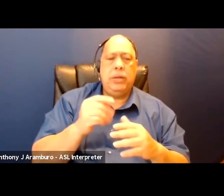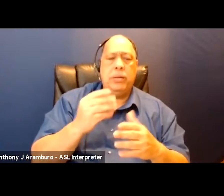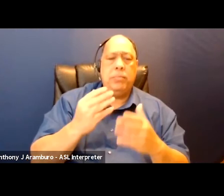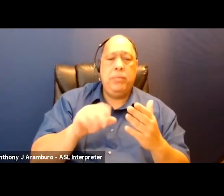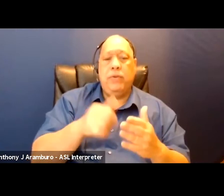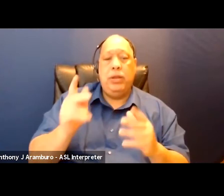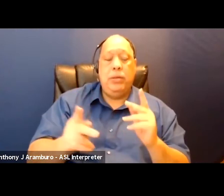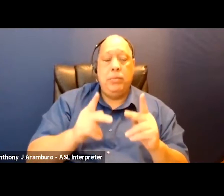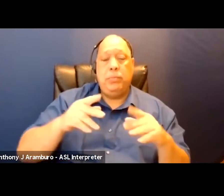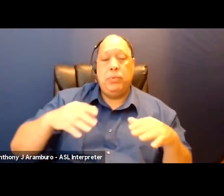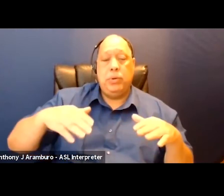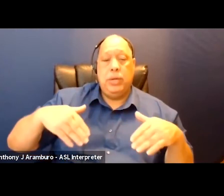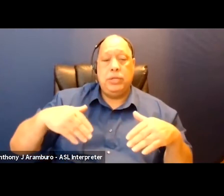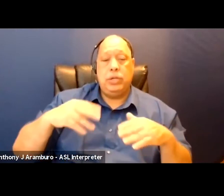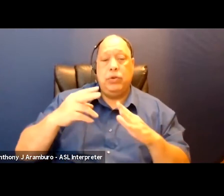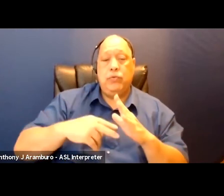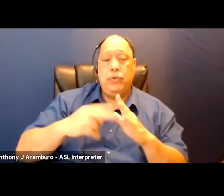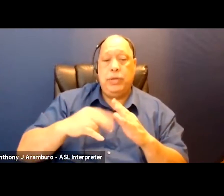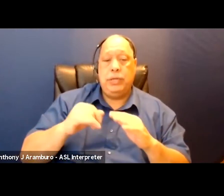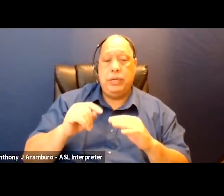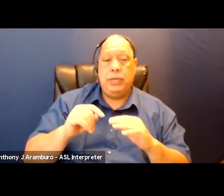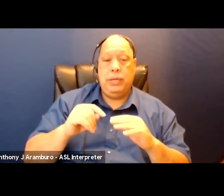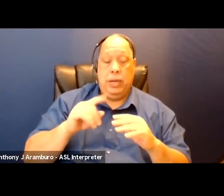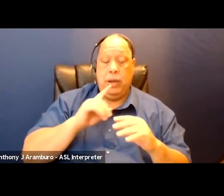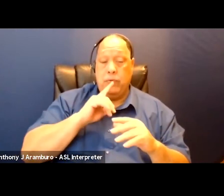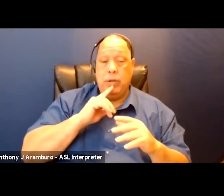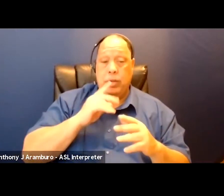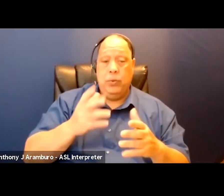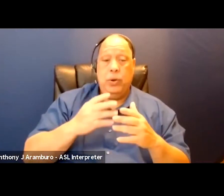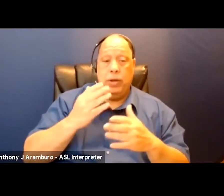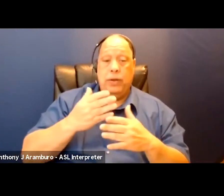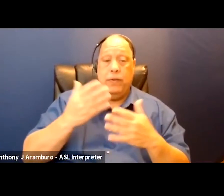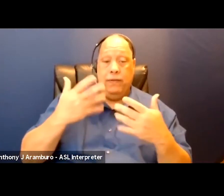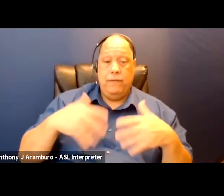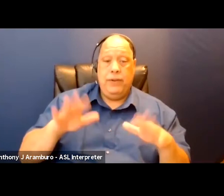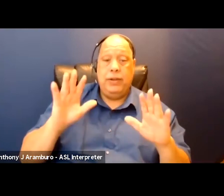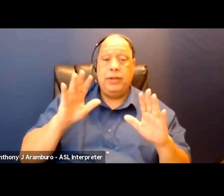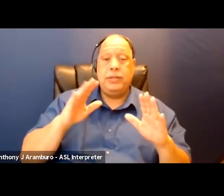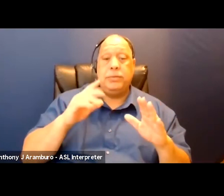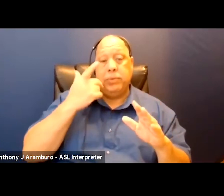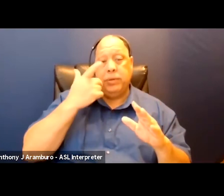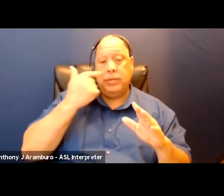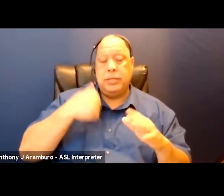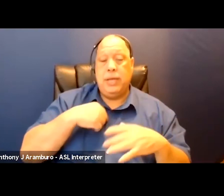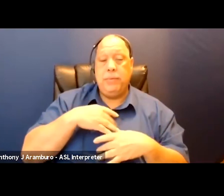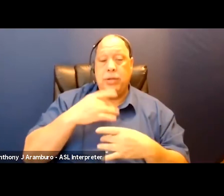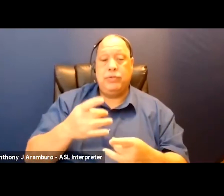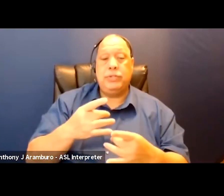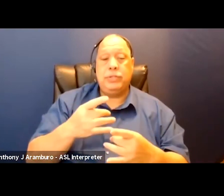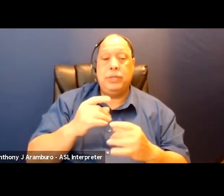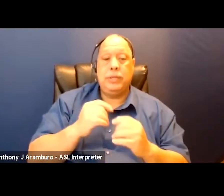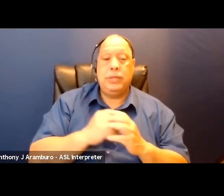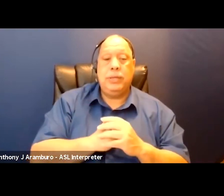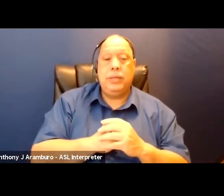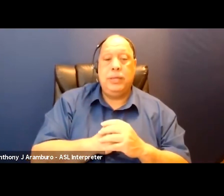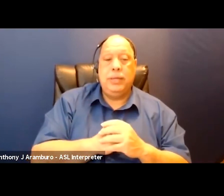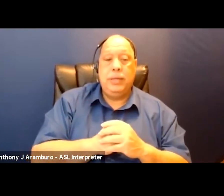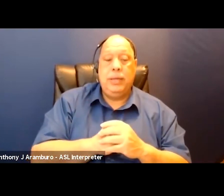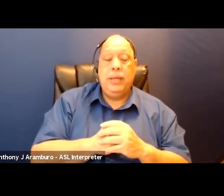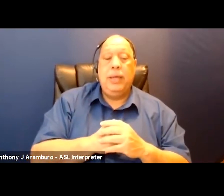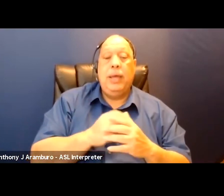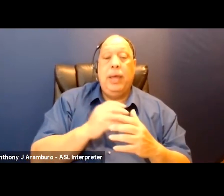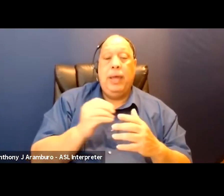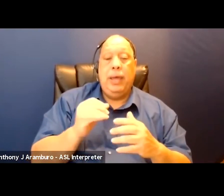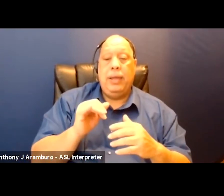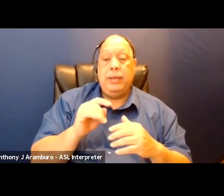haven't read it to, I mean, now I really want to finish it, right? Because I'm interested. So maybe it will be that for other people. And it is